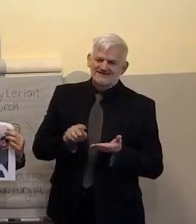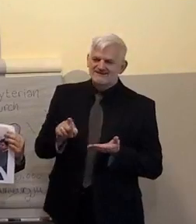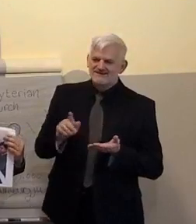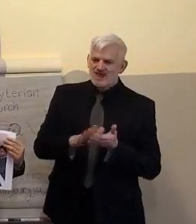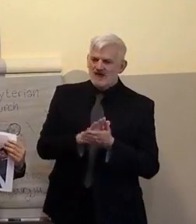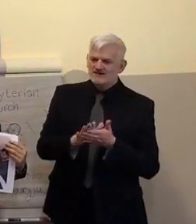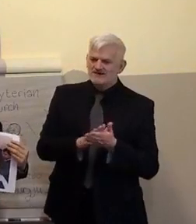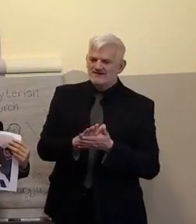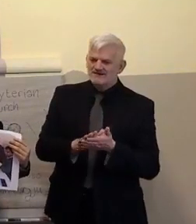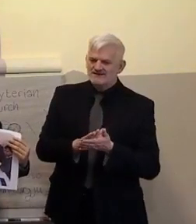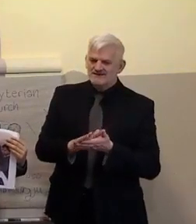So,